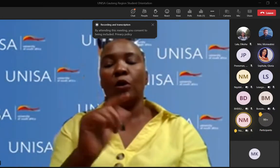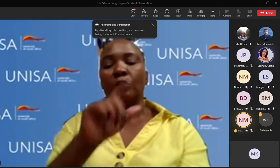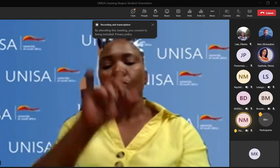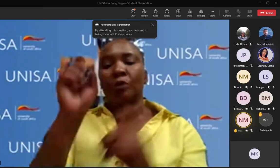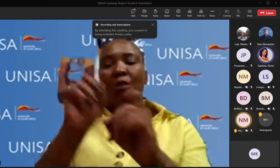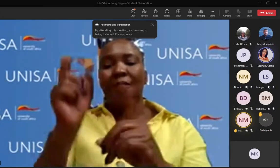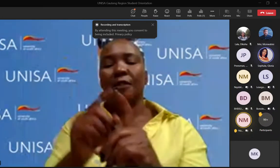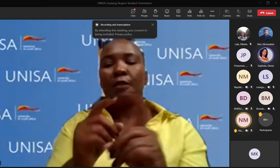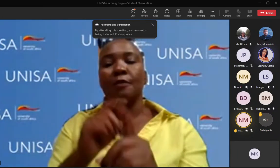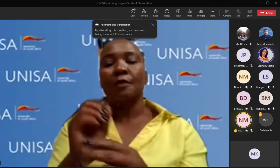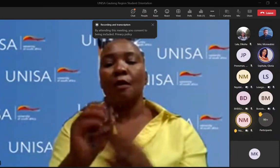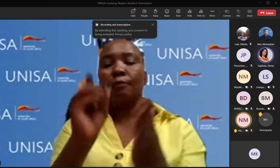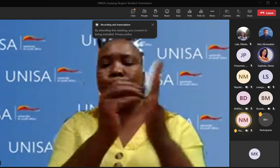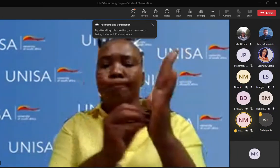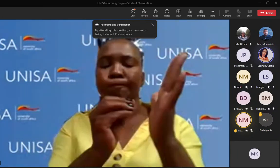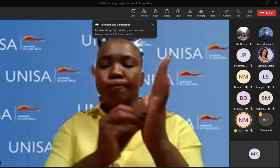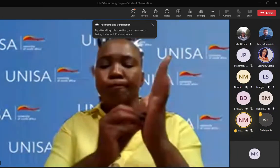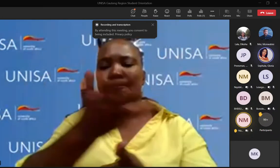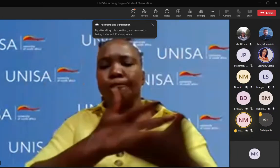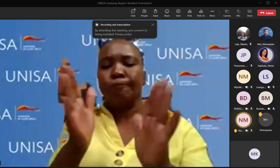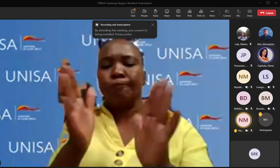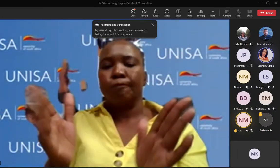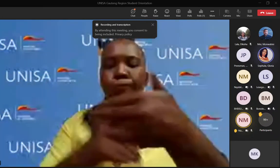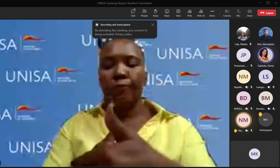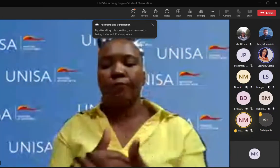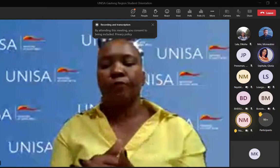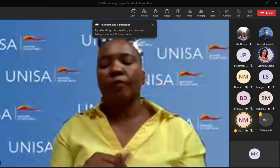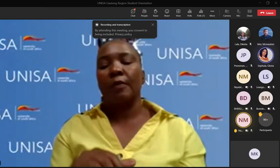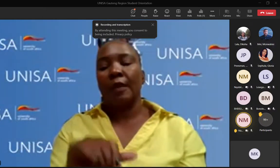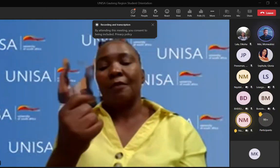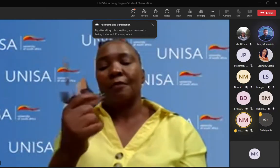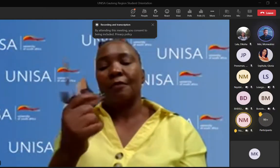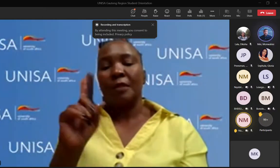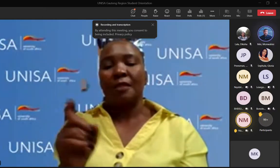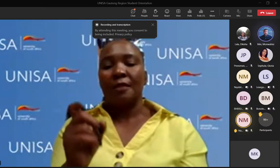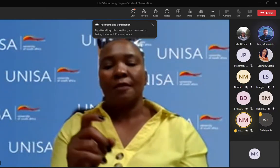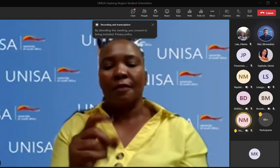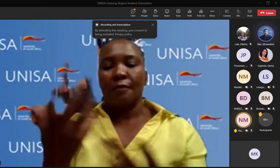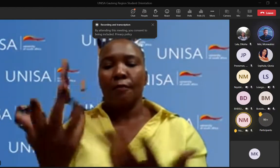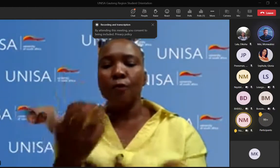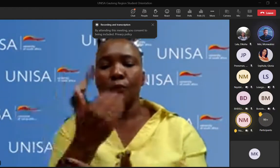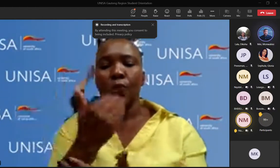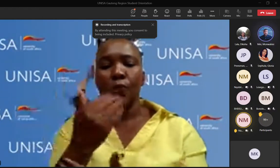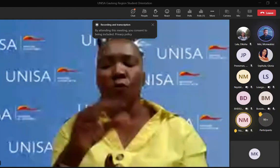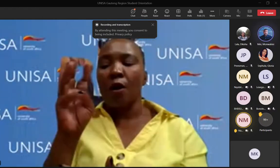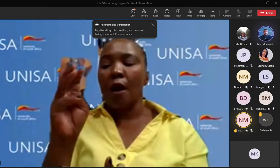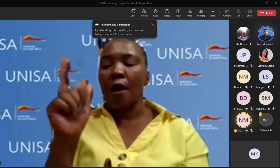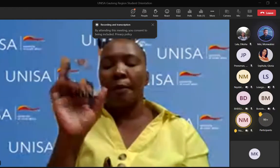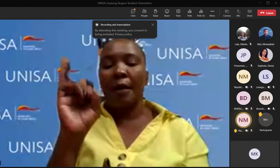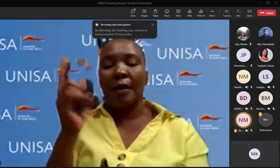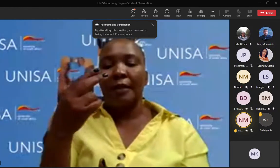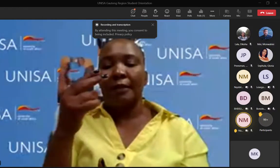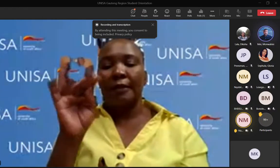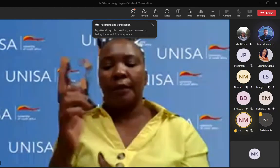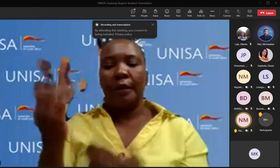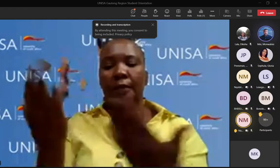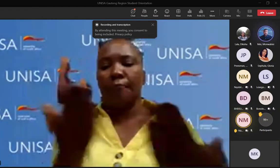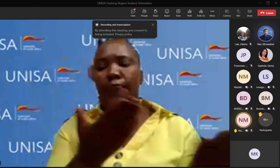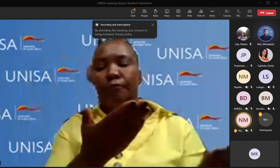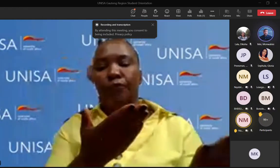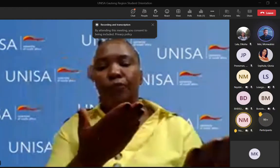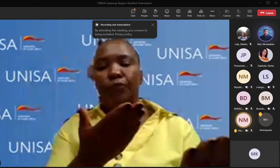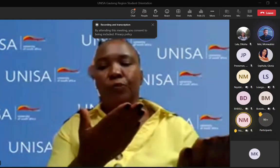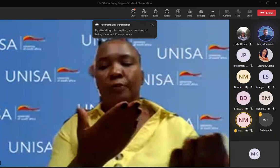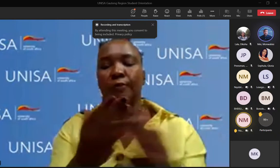so next up we have amazuni oh thank you glow I must say you can unmute and ask your